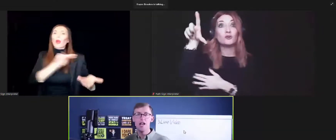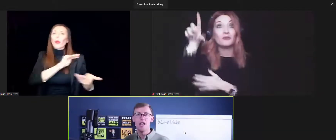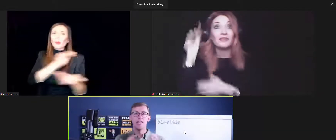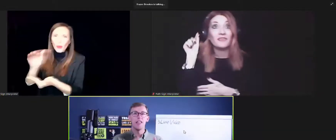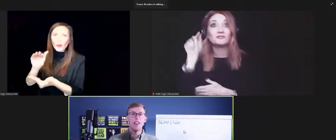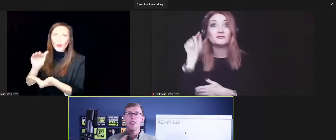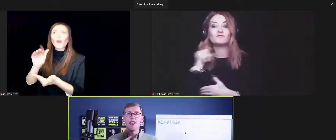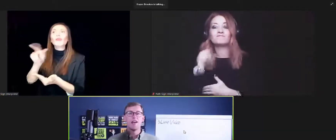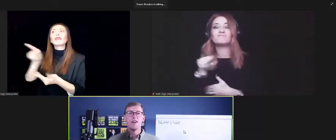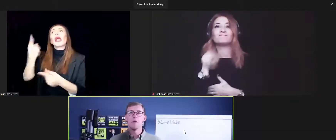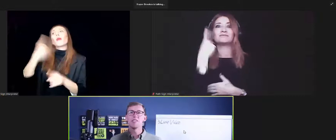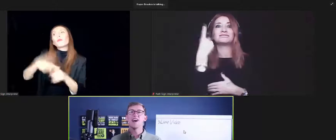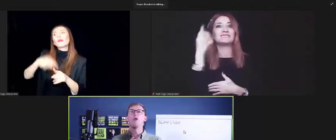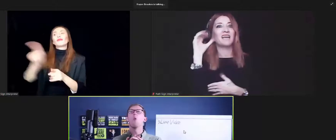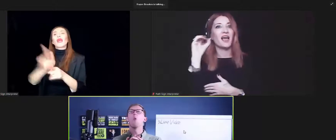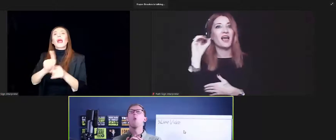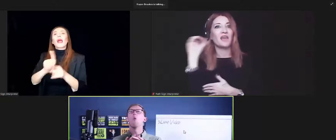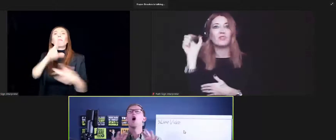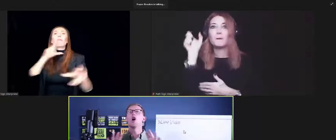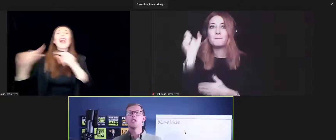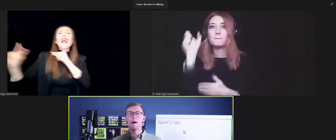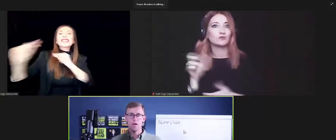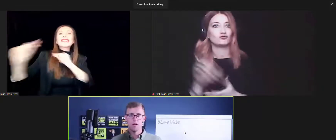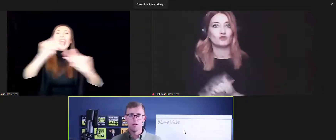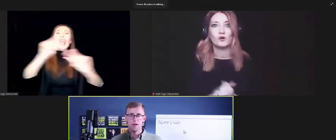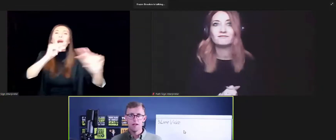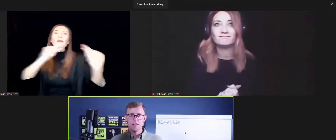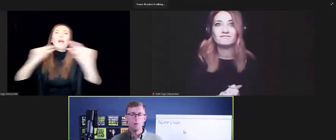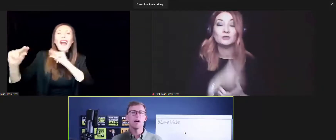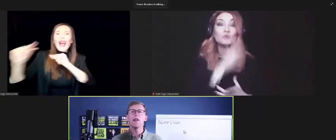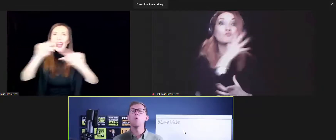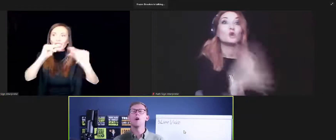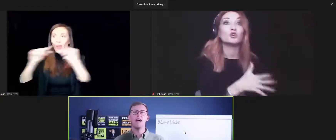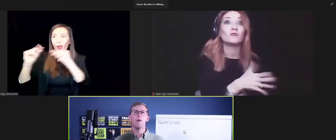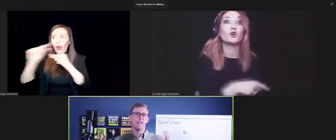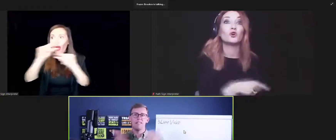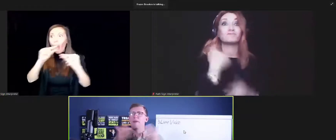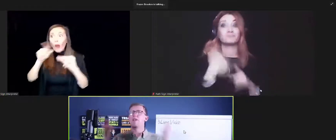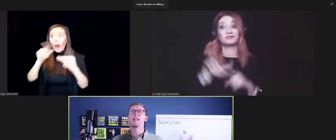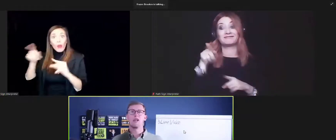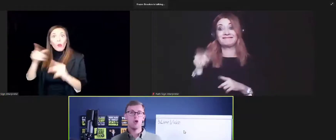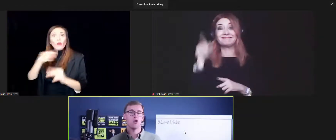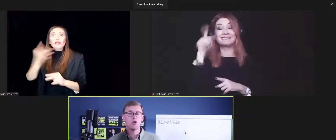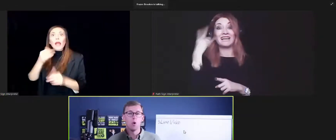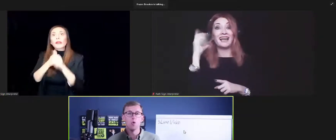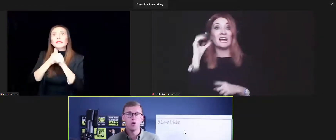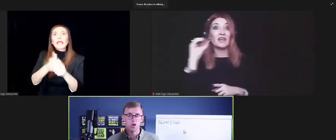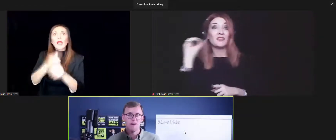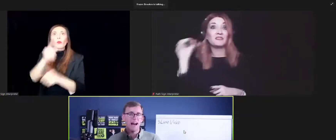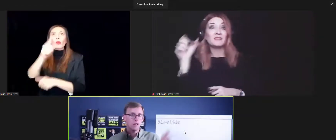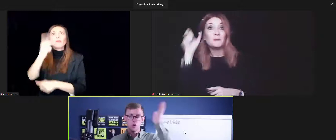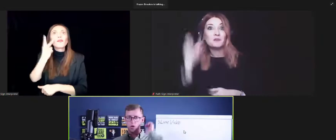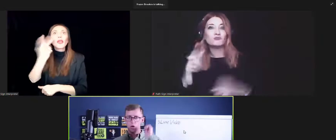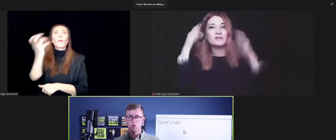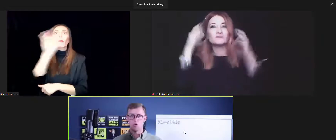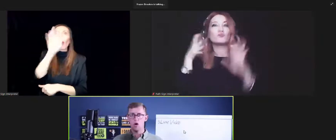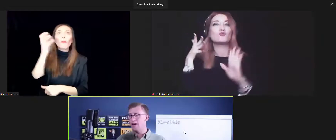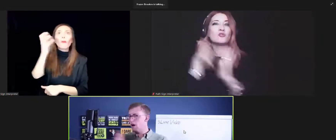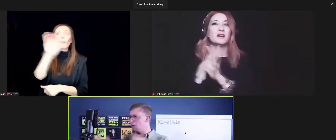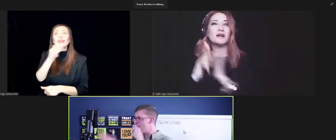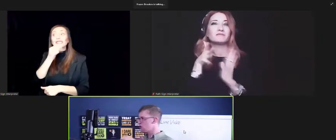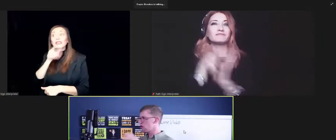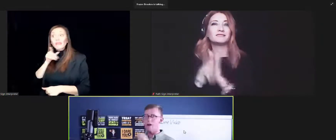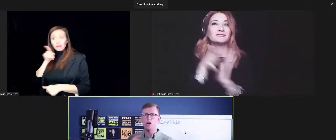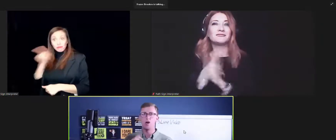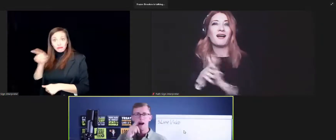Frazer's... They will tell the world about you. They will tell their world. They're basically like soldiers, value soldiers going out